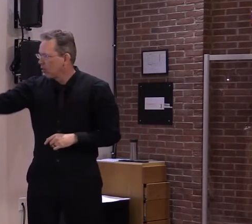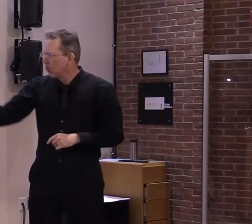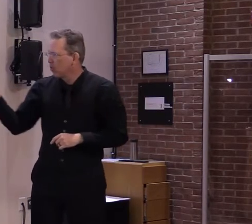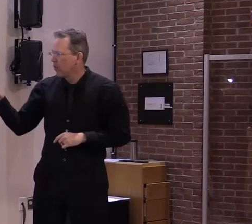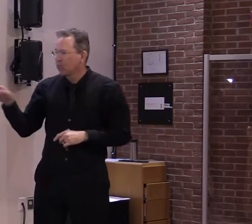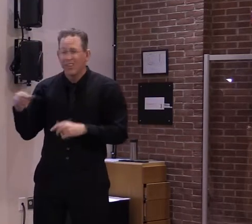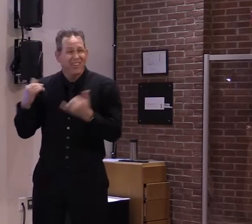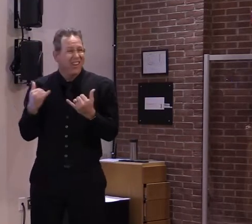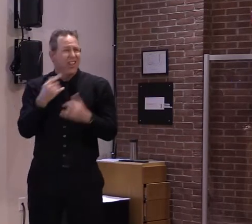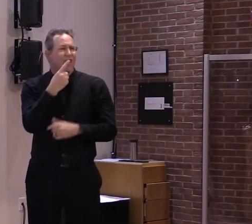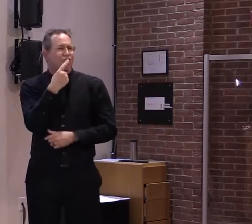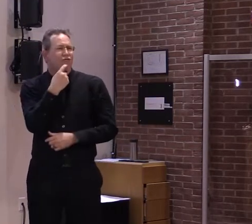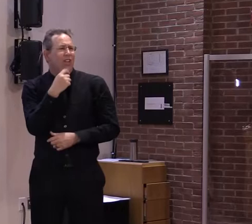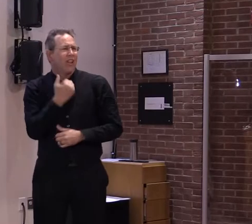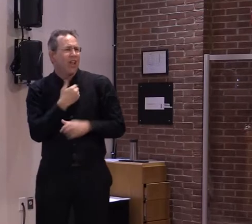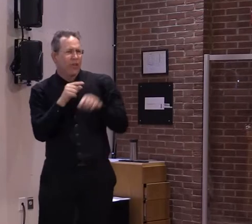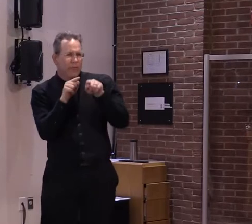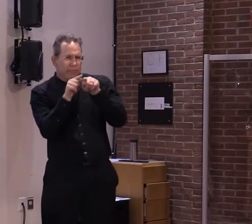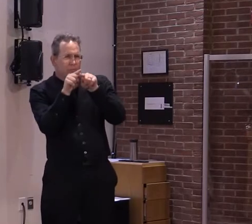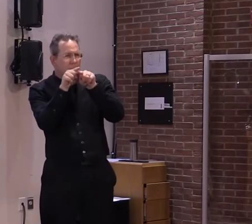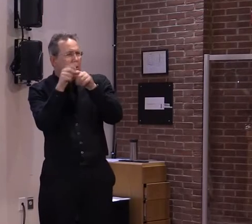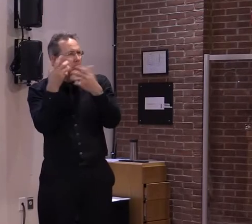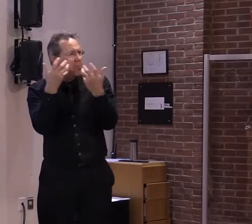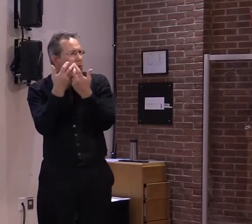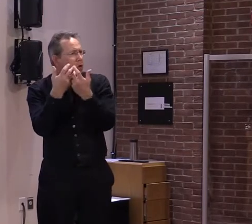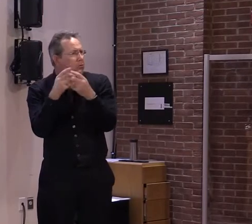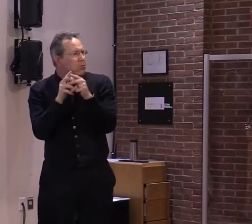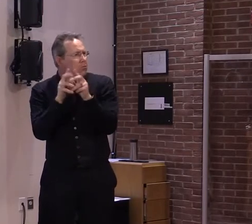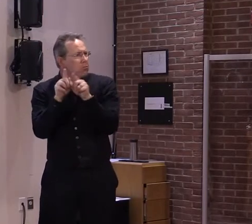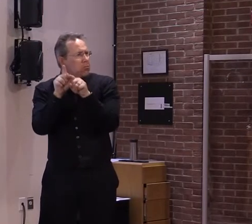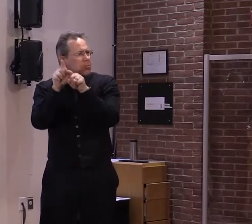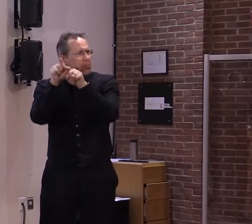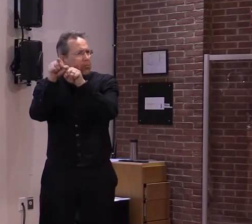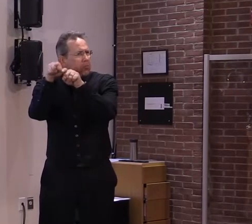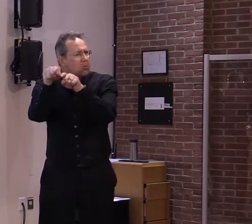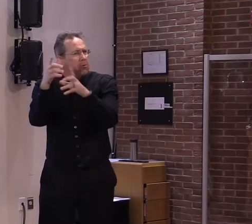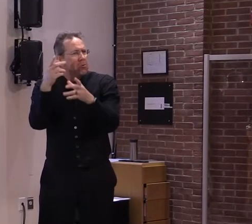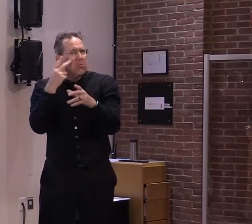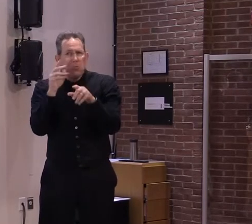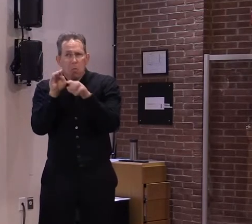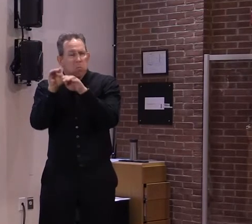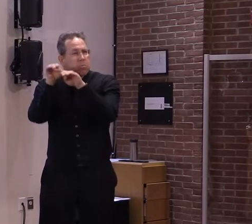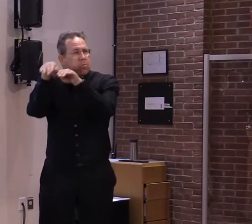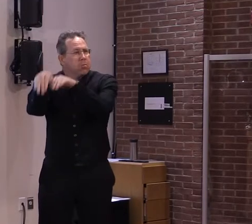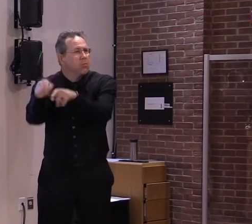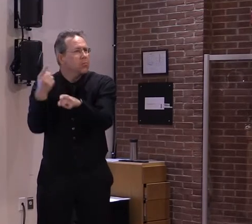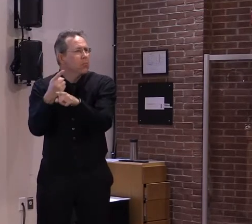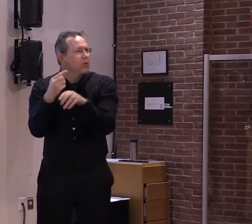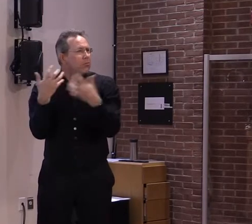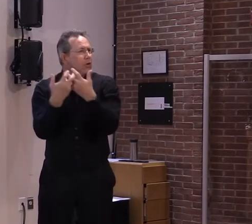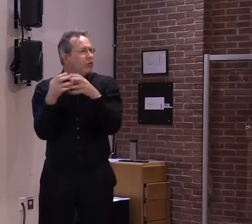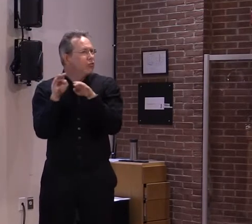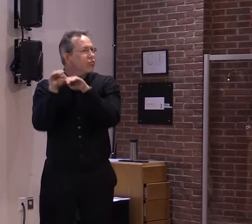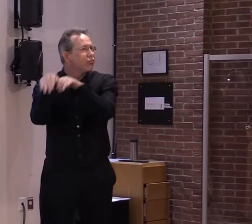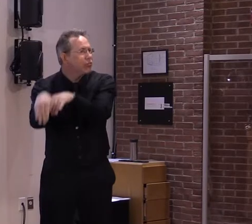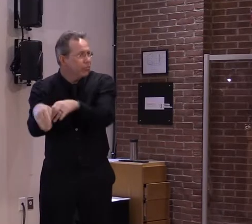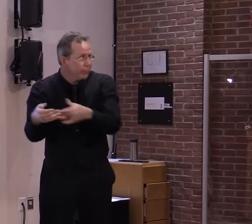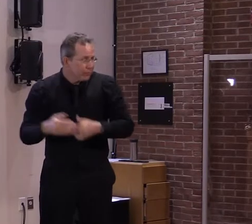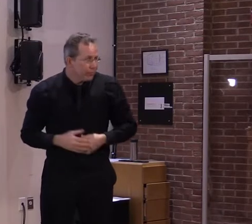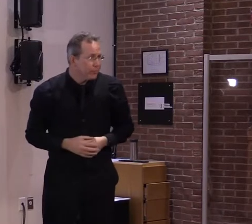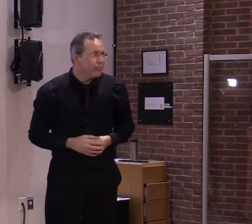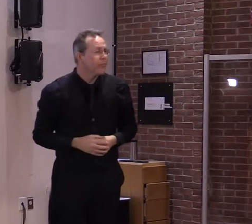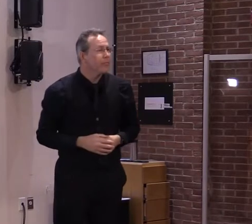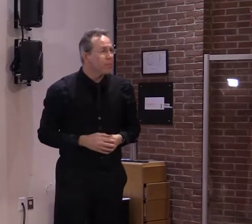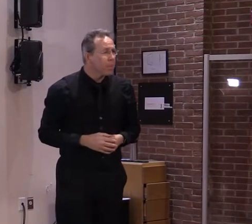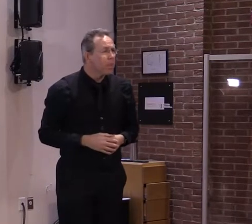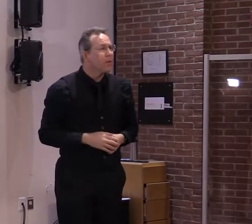down a bit as our seven-day case average has slowed and decreased. So we'll want to keep a close eye on this in the week ahead to